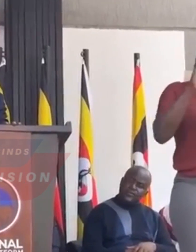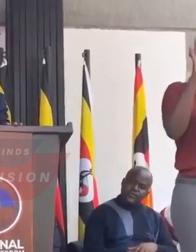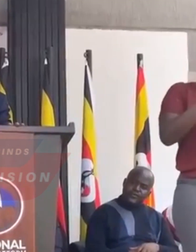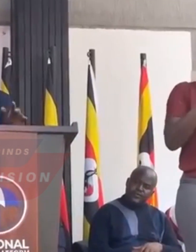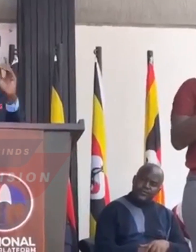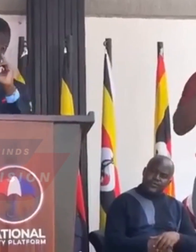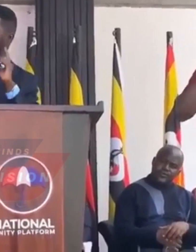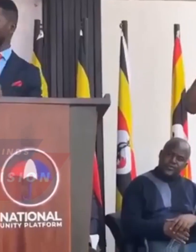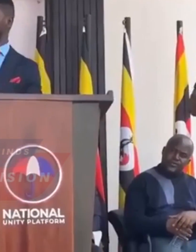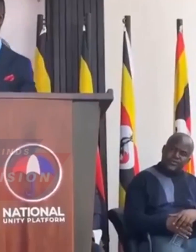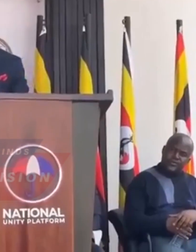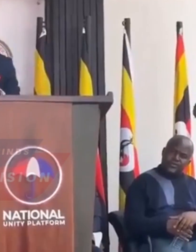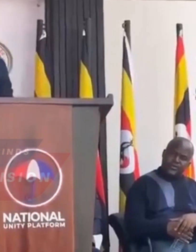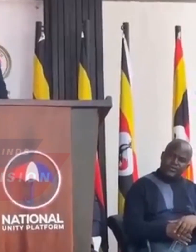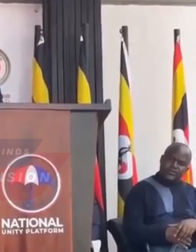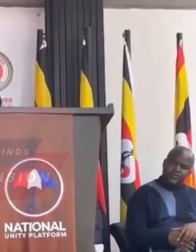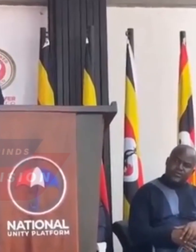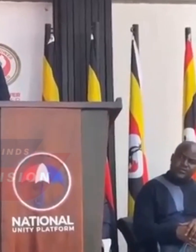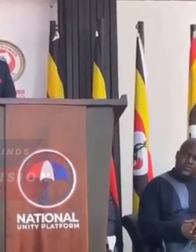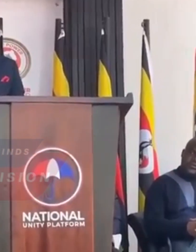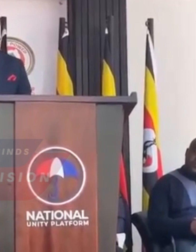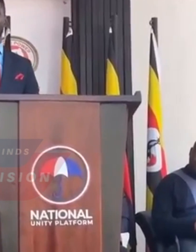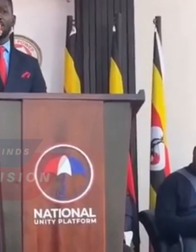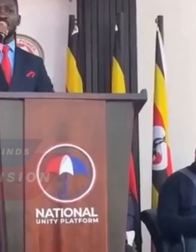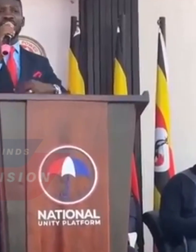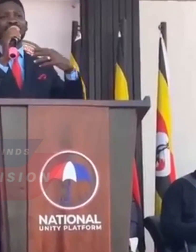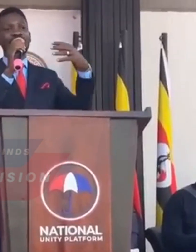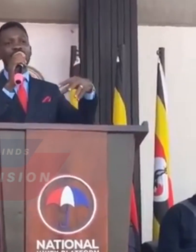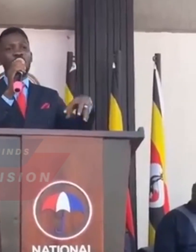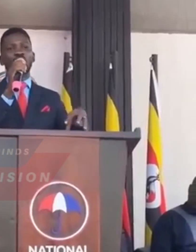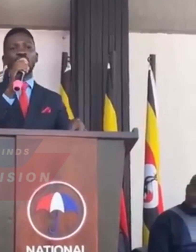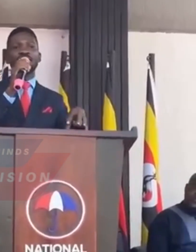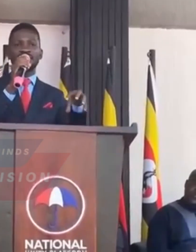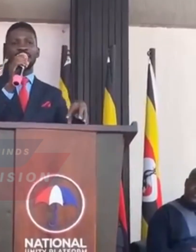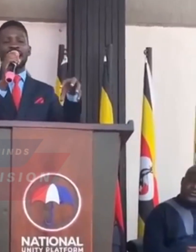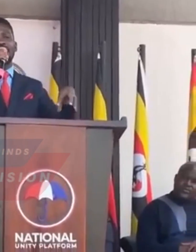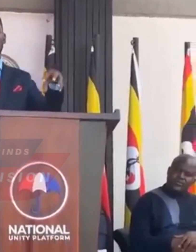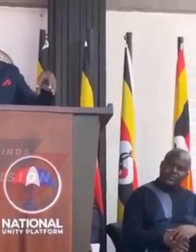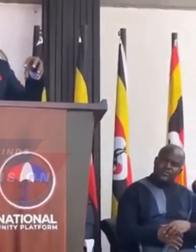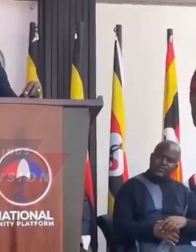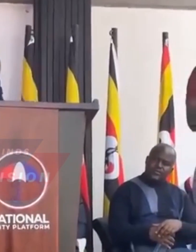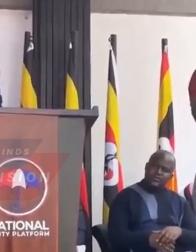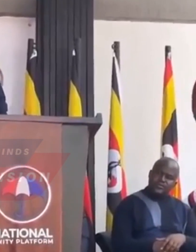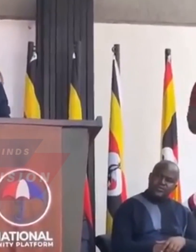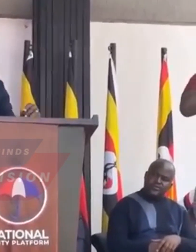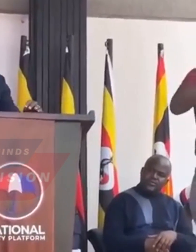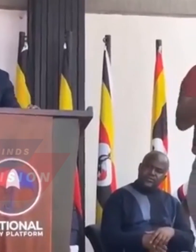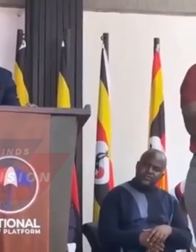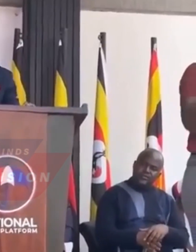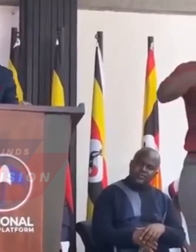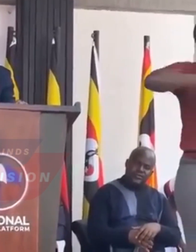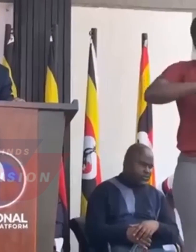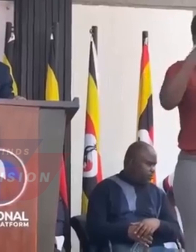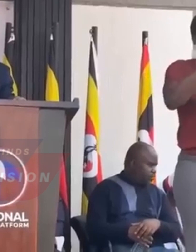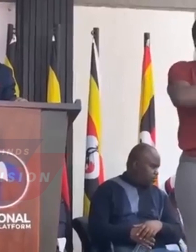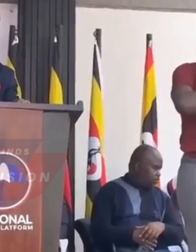numerous offices. But most importantly, I want to thank the people of Uganda for getting involved and taking an active role in this struggle